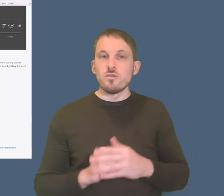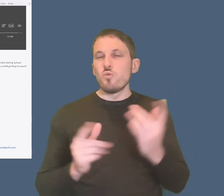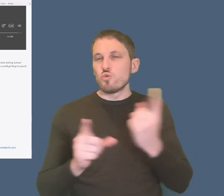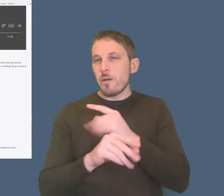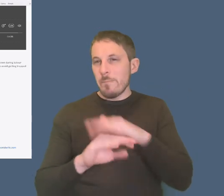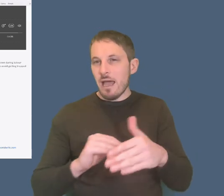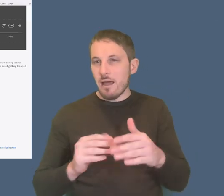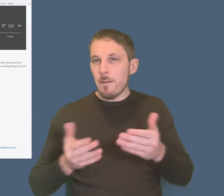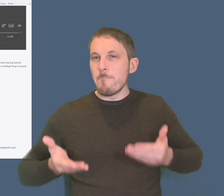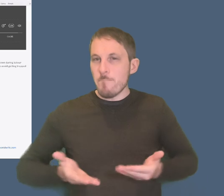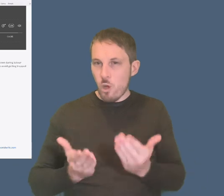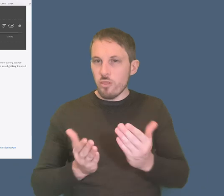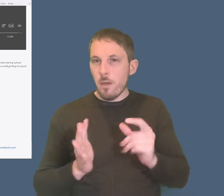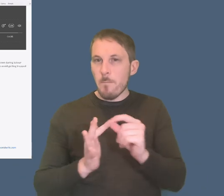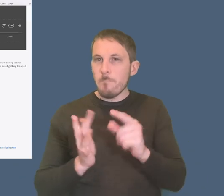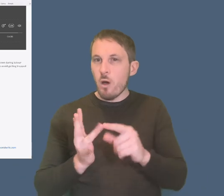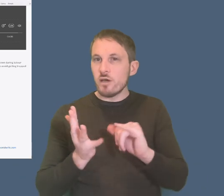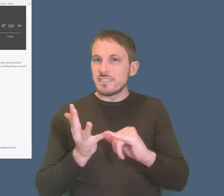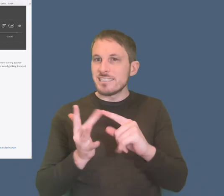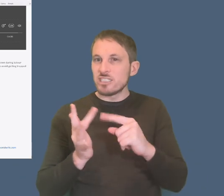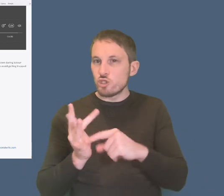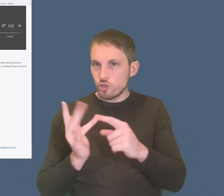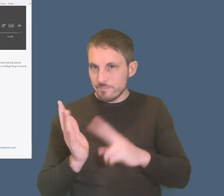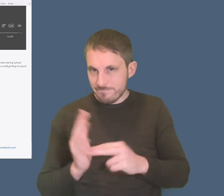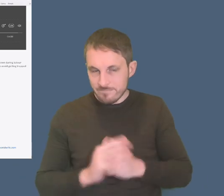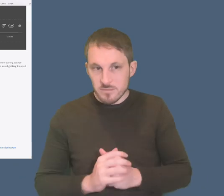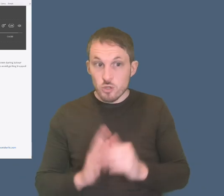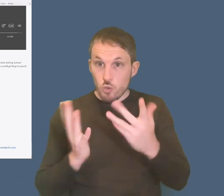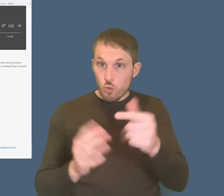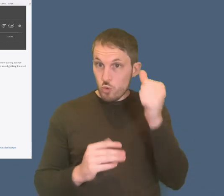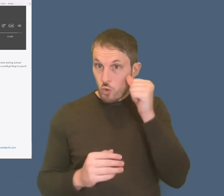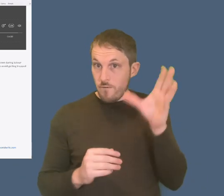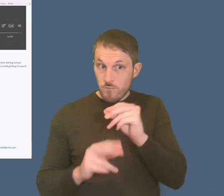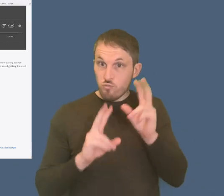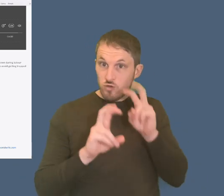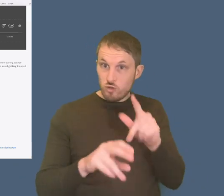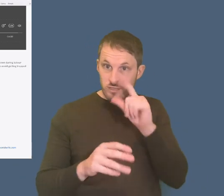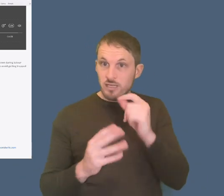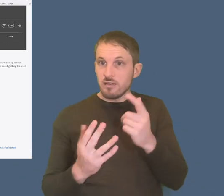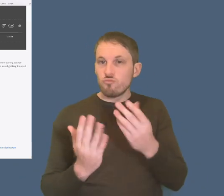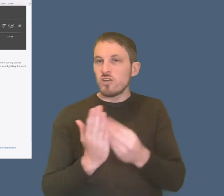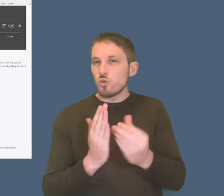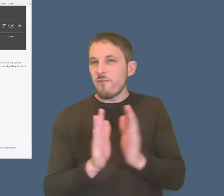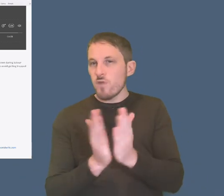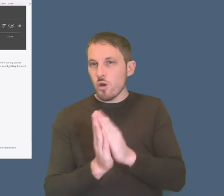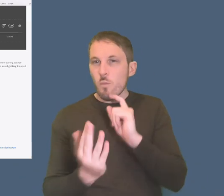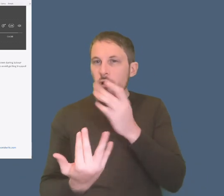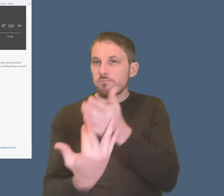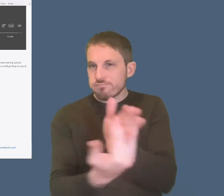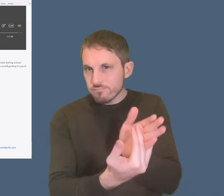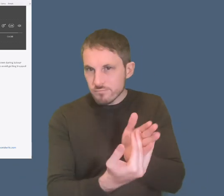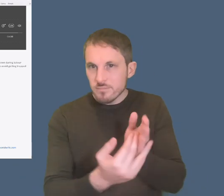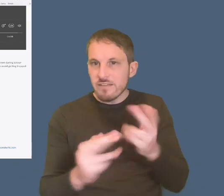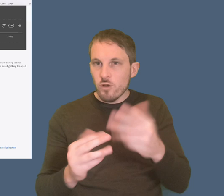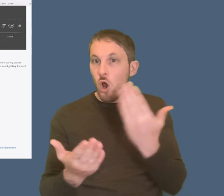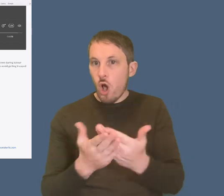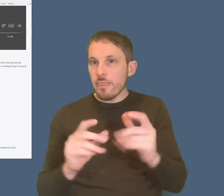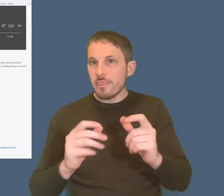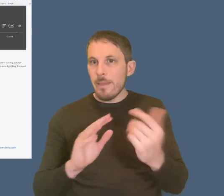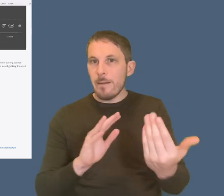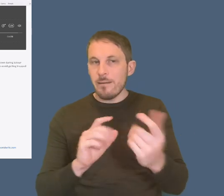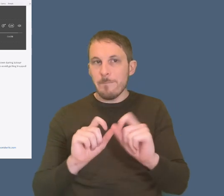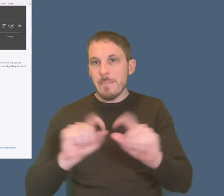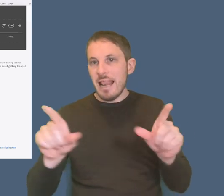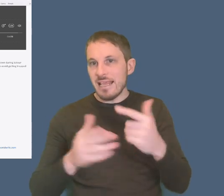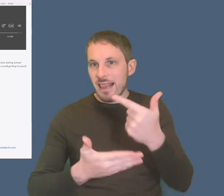quick. What we know from research, and you can read these papers in the resource folder if you're on the mailing list, so you can get